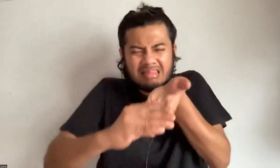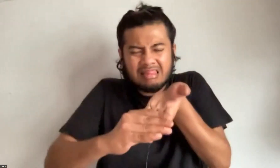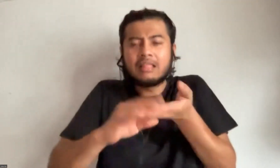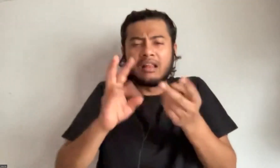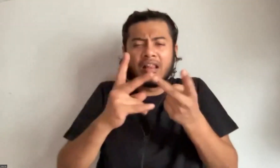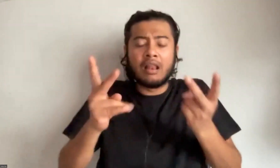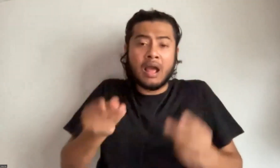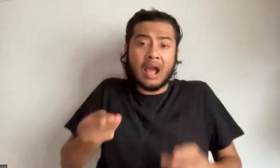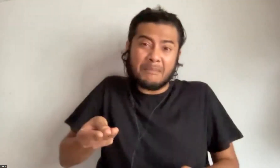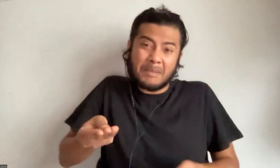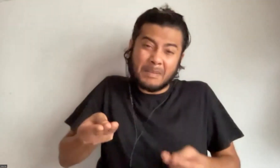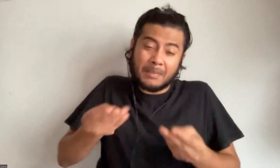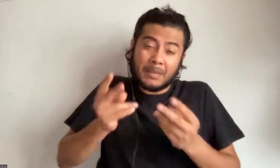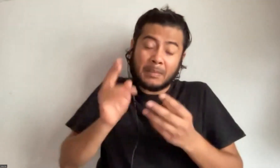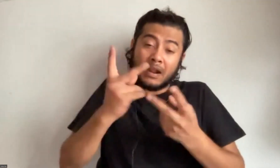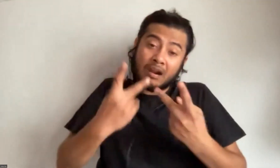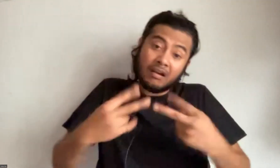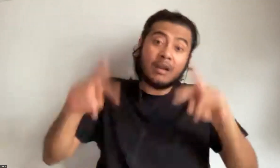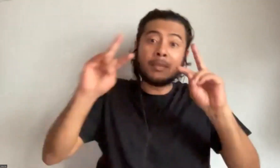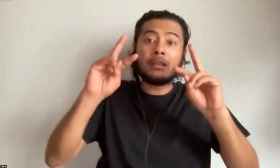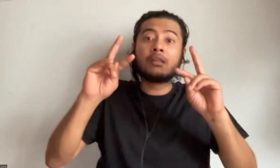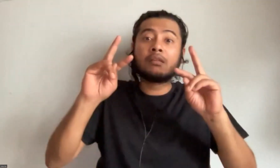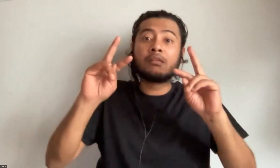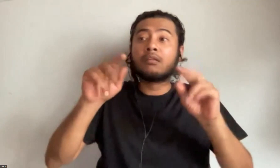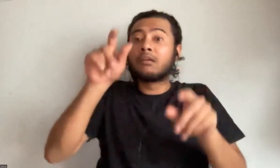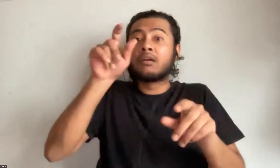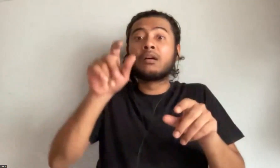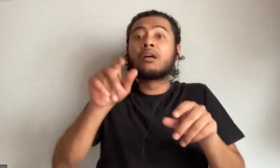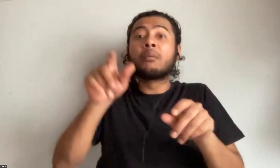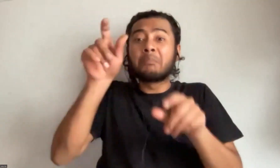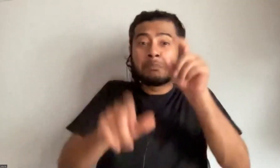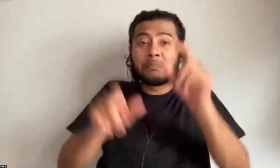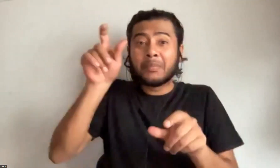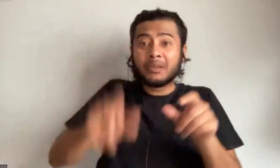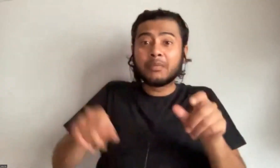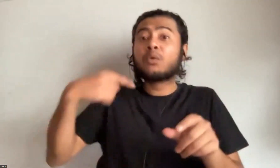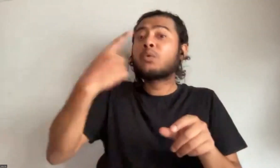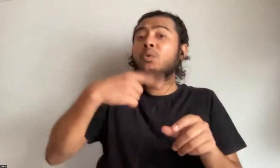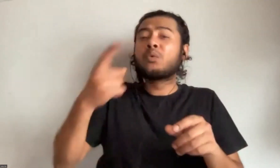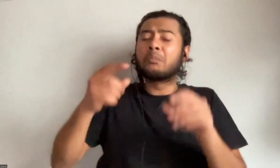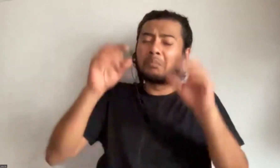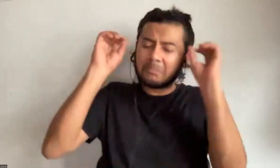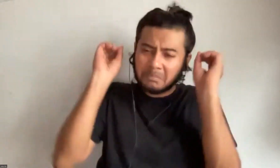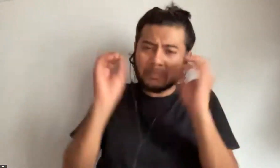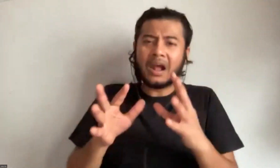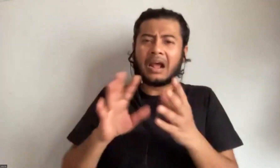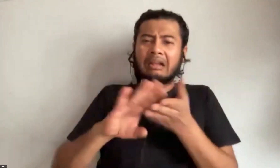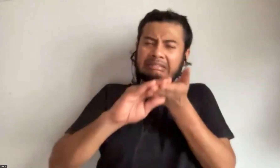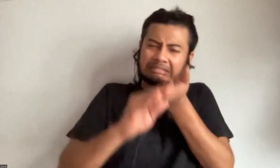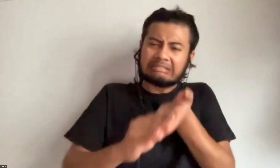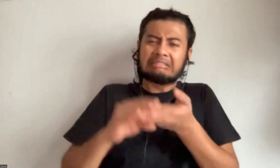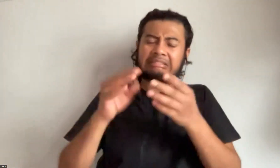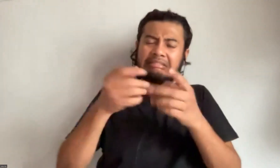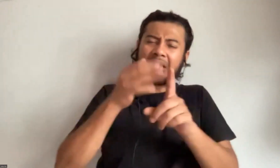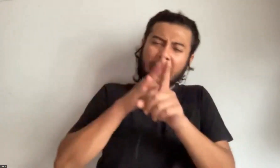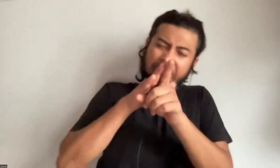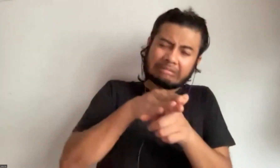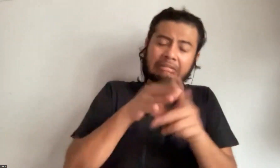the number of bad people increases, then the good people start suffering. So when the sin